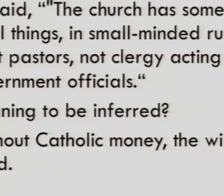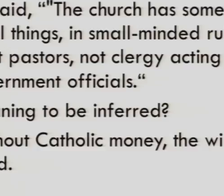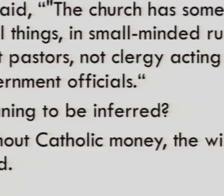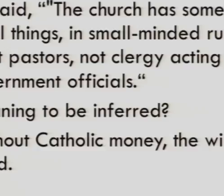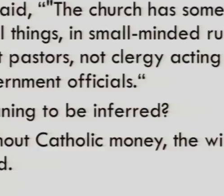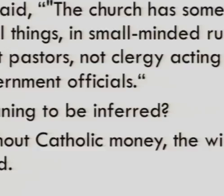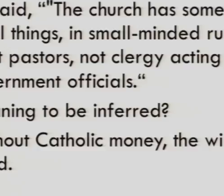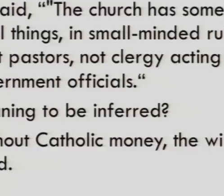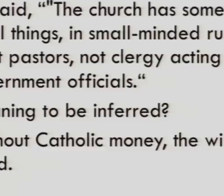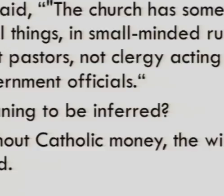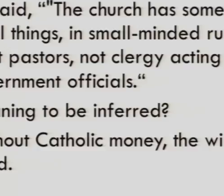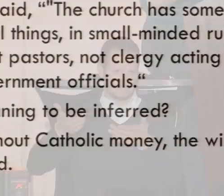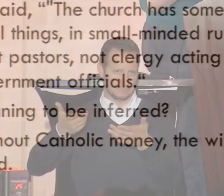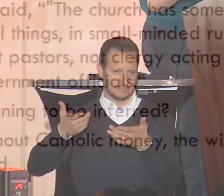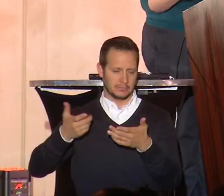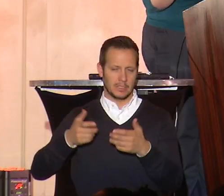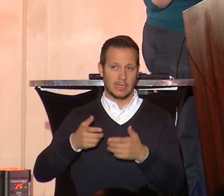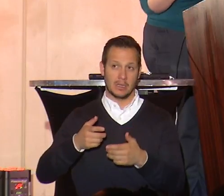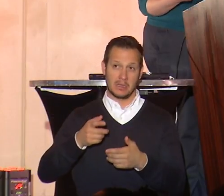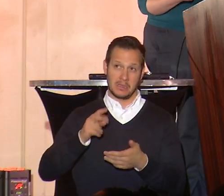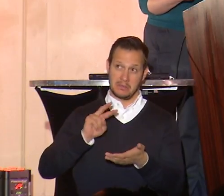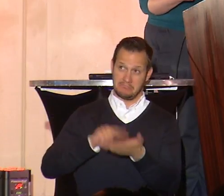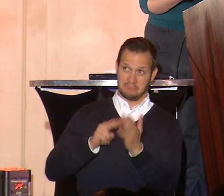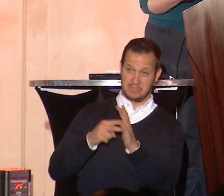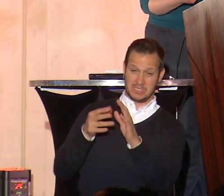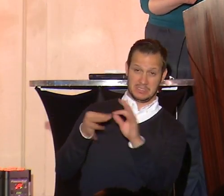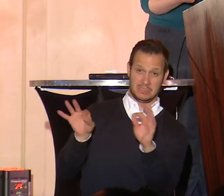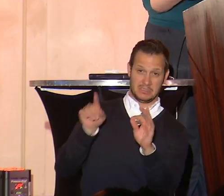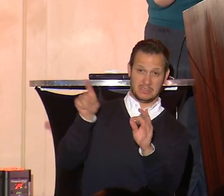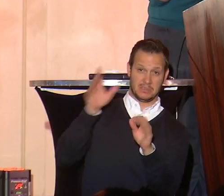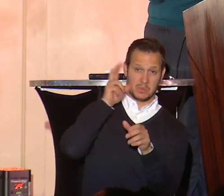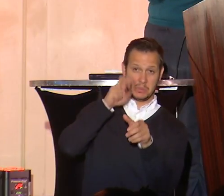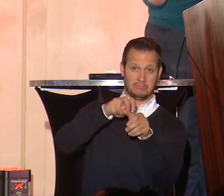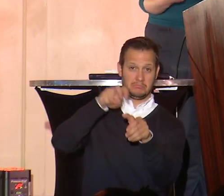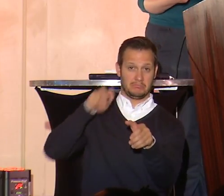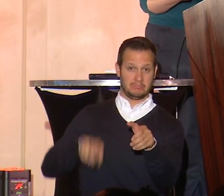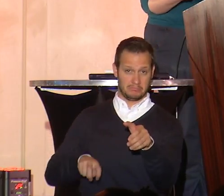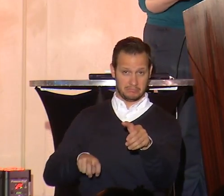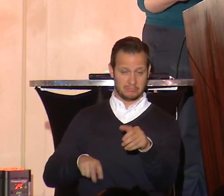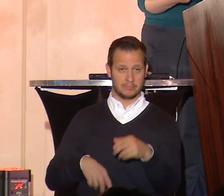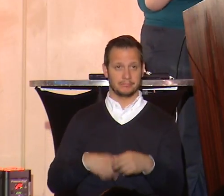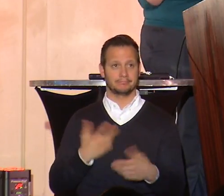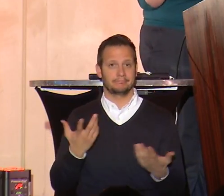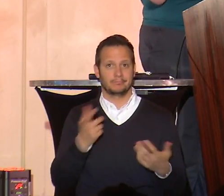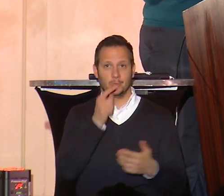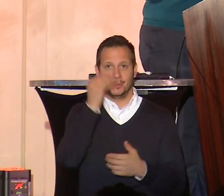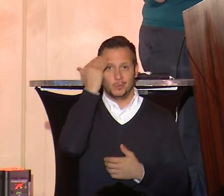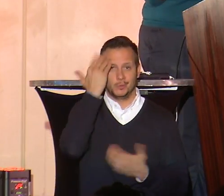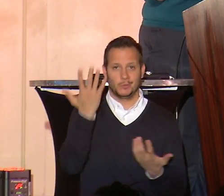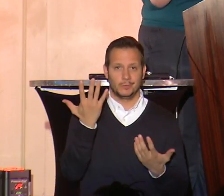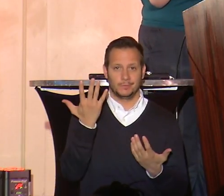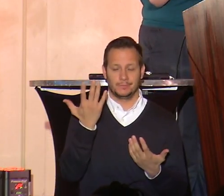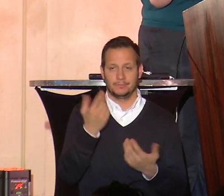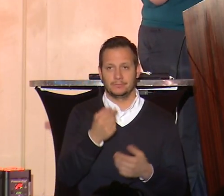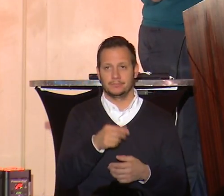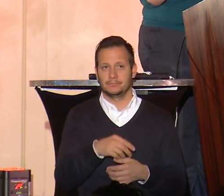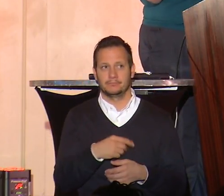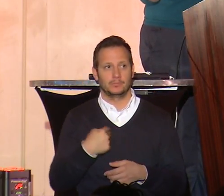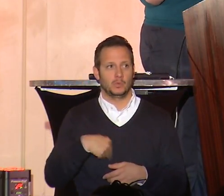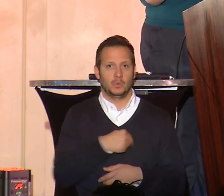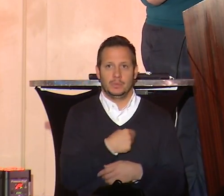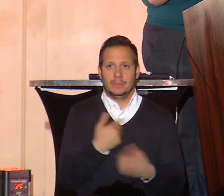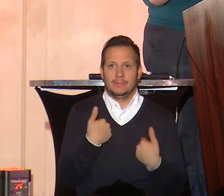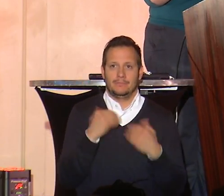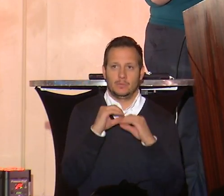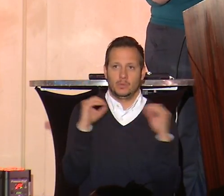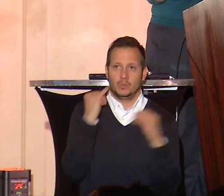step out of elections? We don't know. The choice movement doesn't know. The queer movement doesn't know. We don't have a meaning. But we